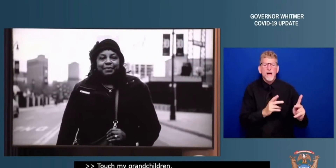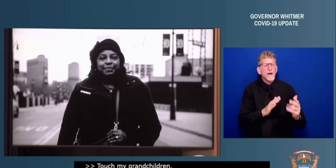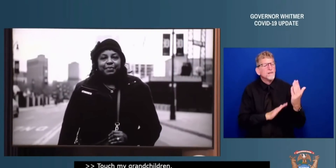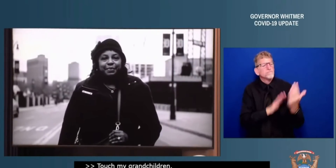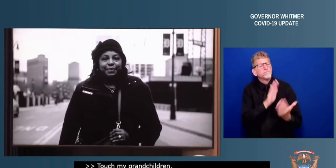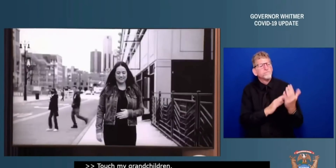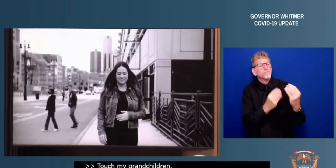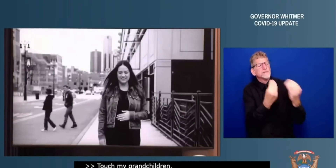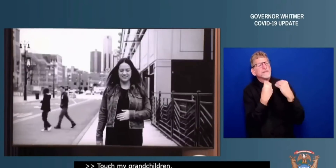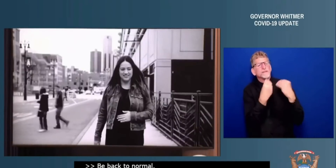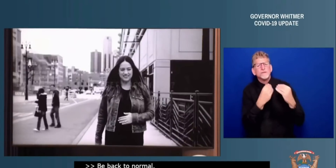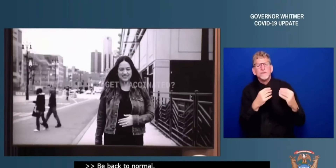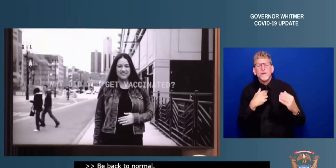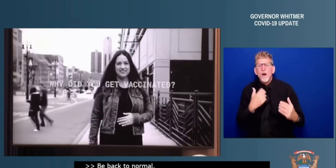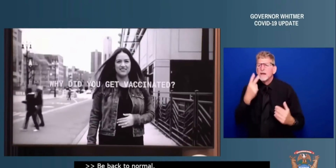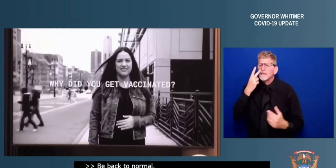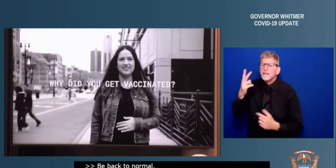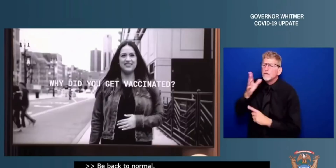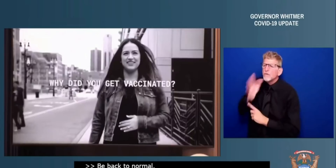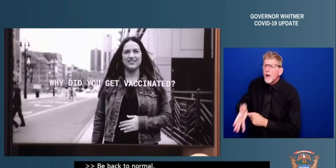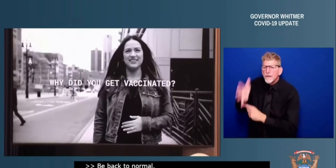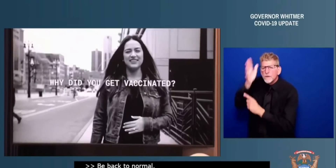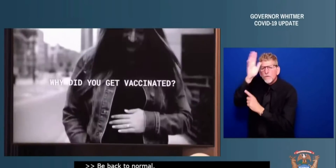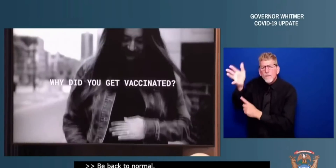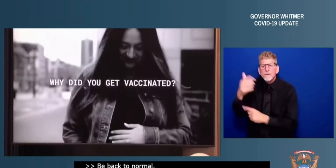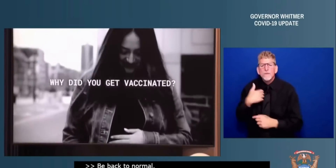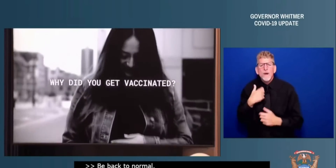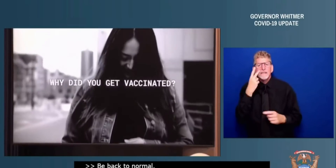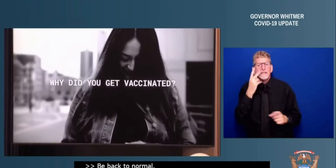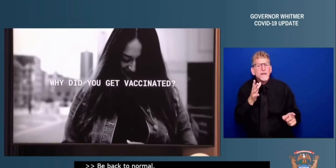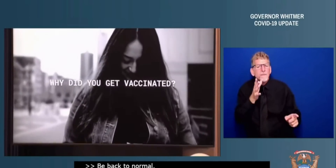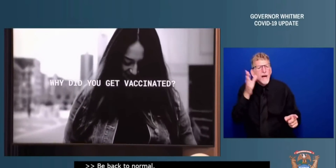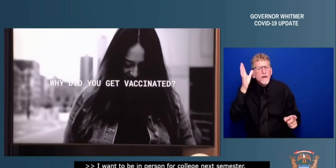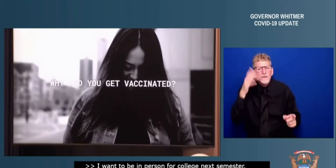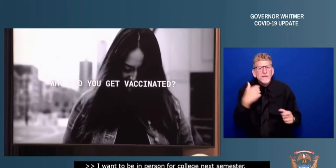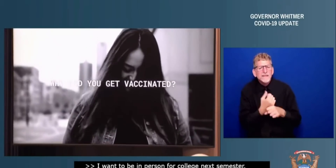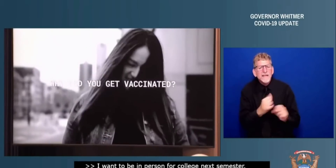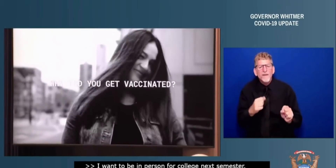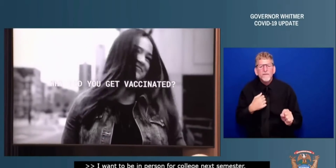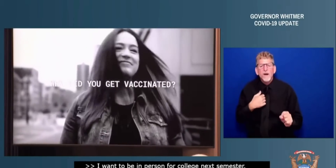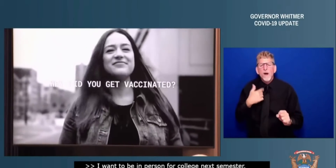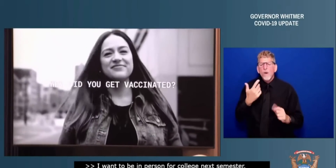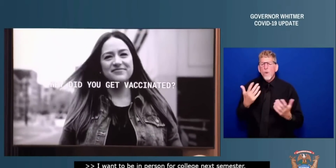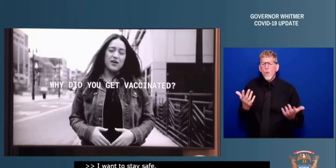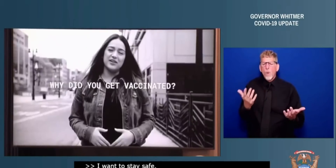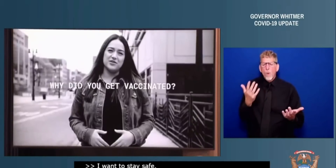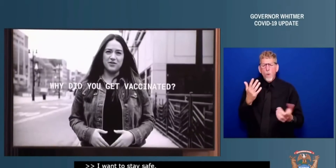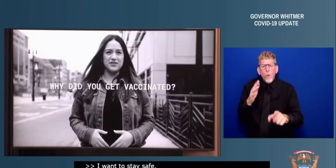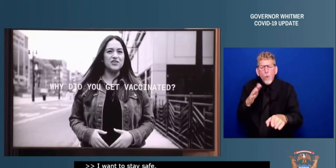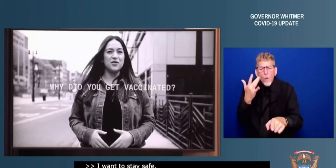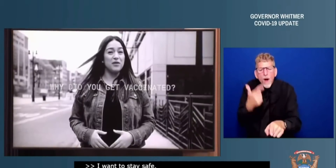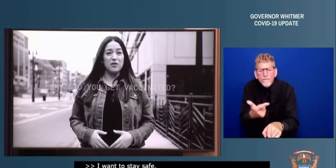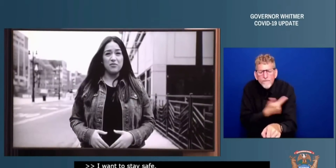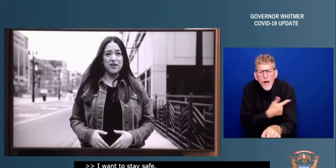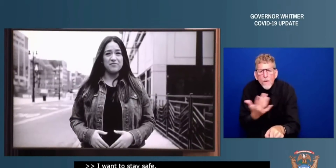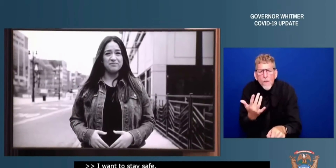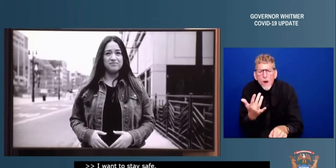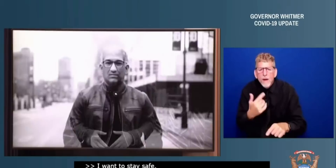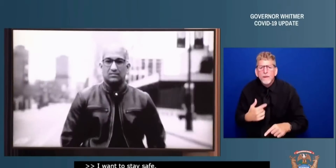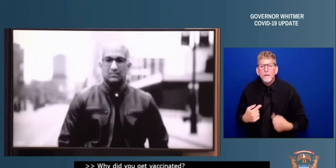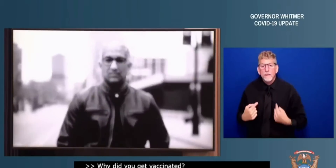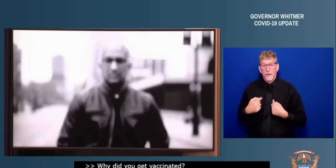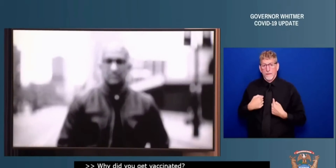Because I care. Can I ask you a question? Why did you get vaccinated? Because I am 24 weeks pregnant and we wanted to protect our baby